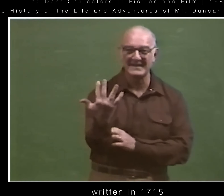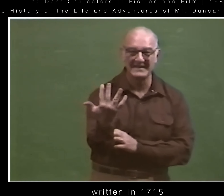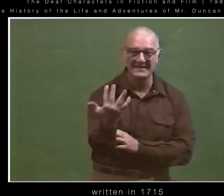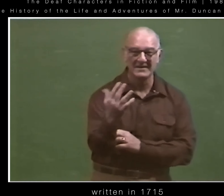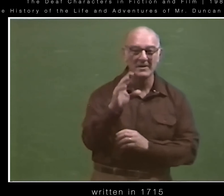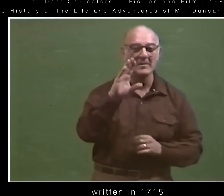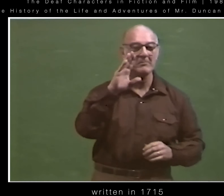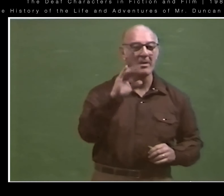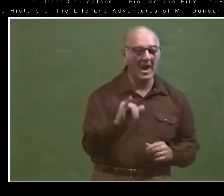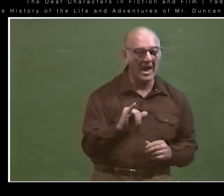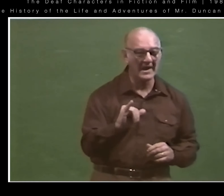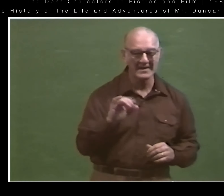1715 by